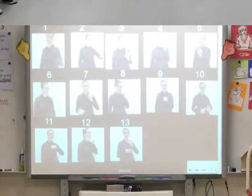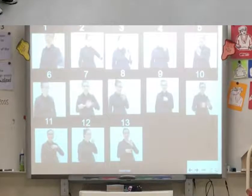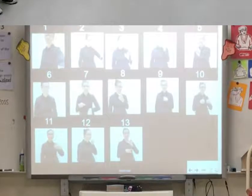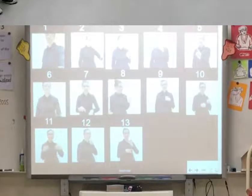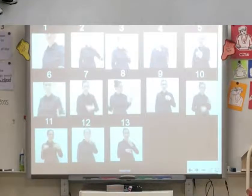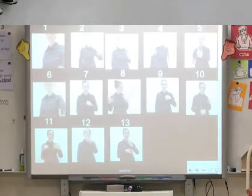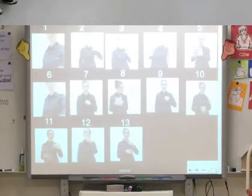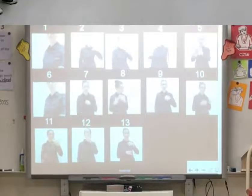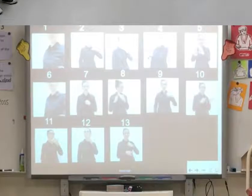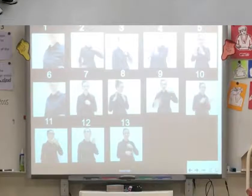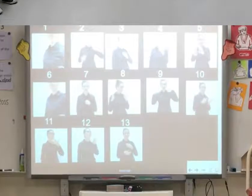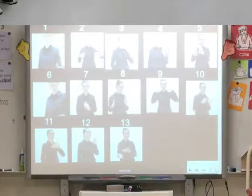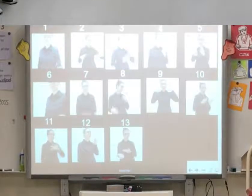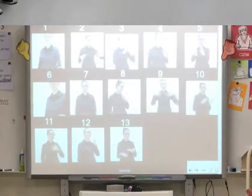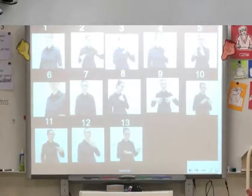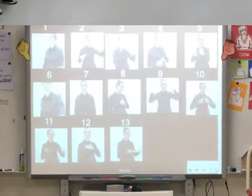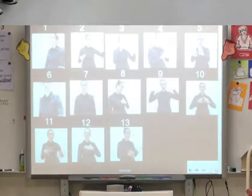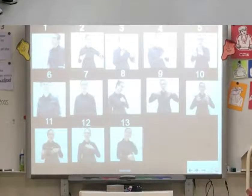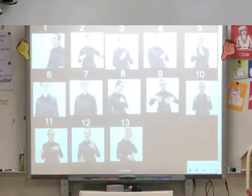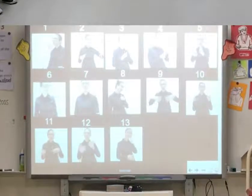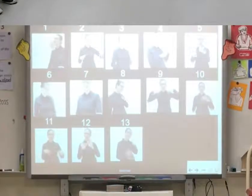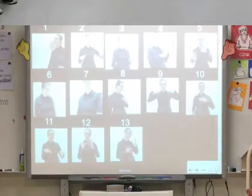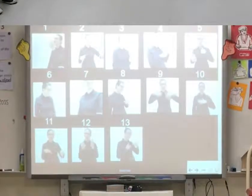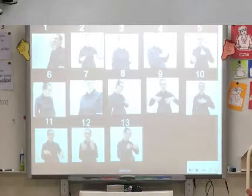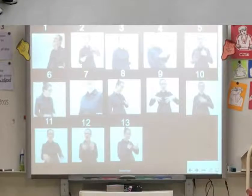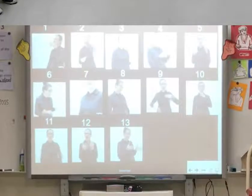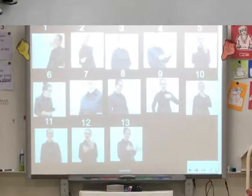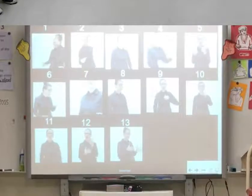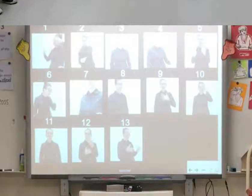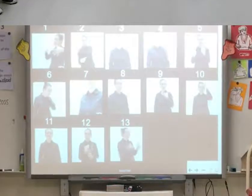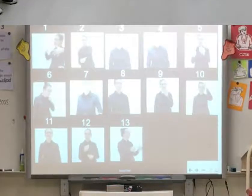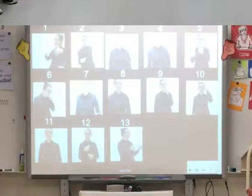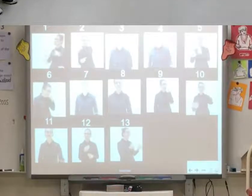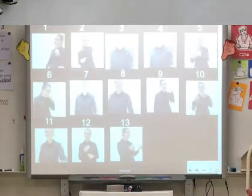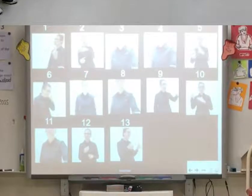Oh. Tells You her say that. it's number 1? No, she's saying something.